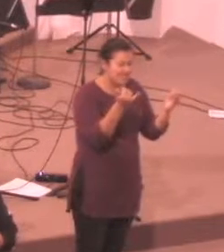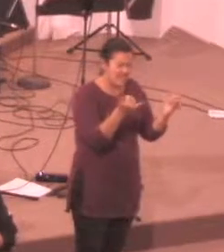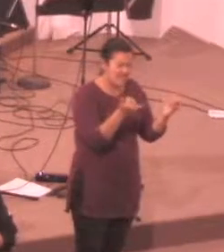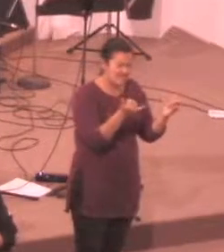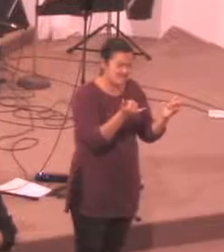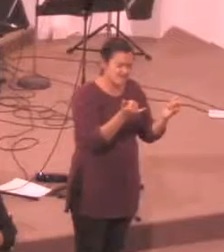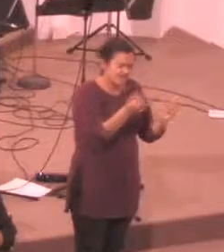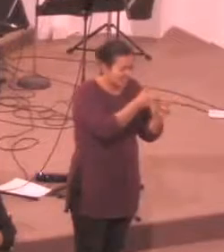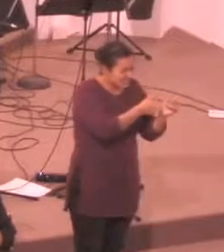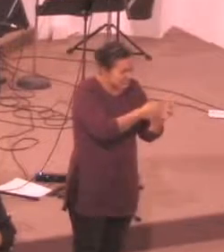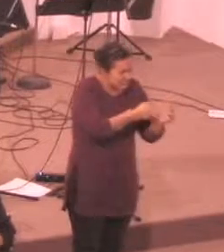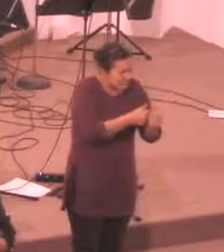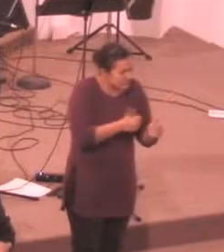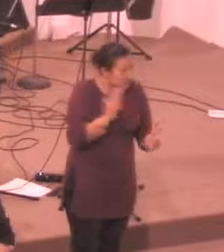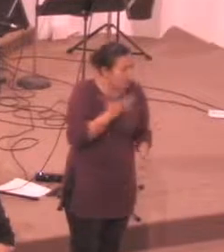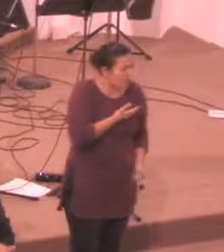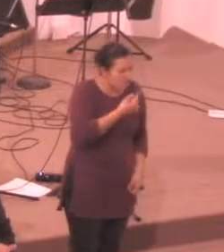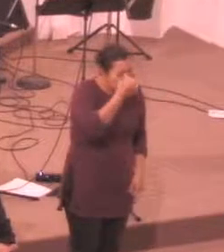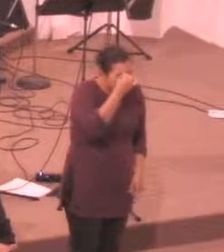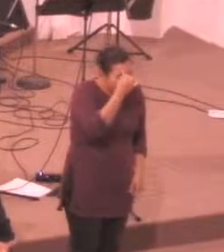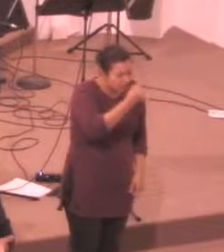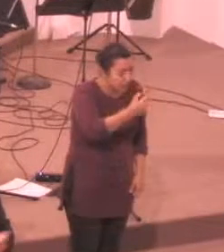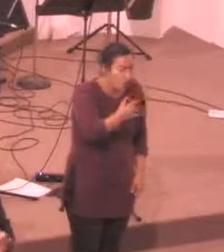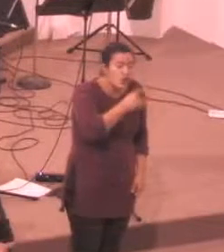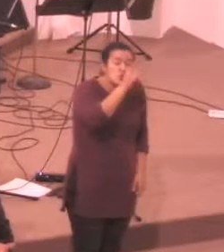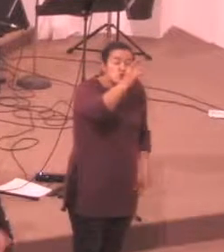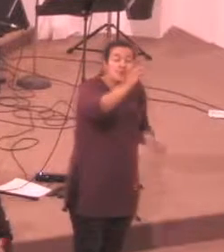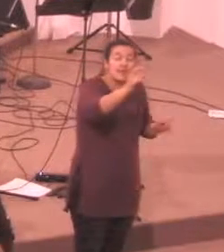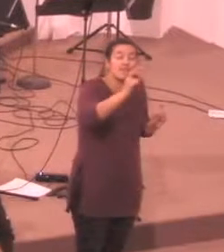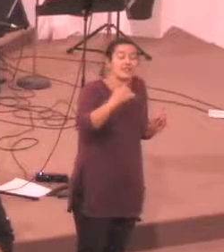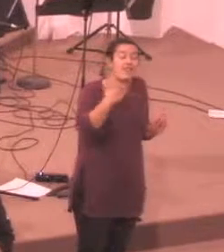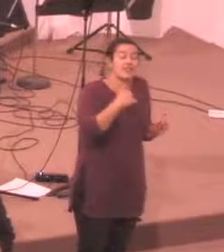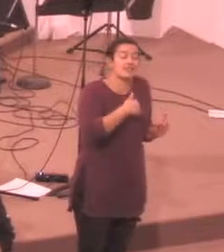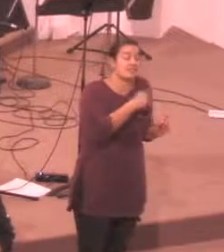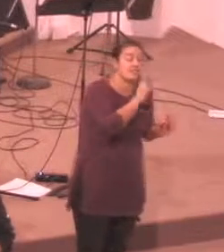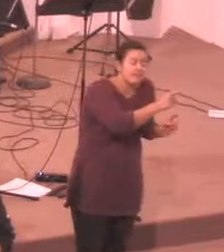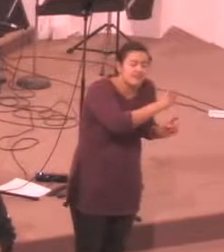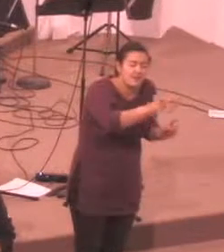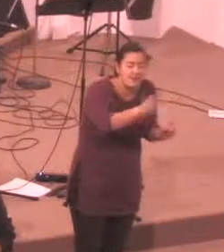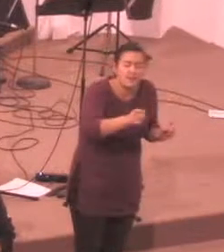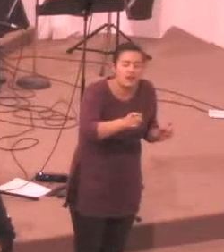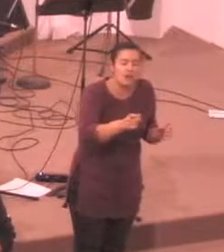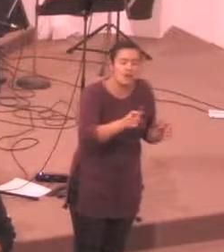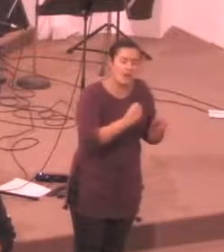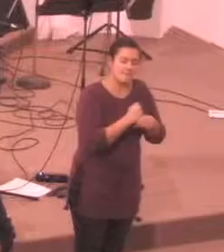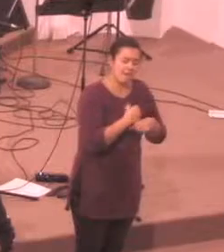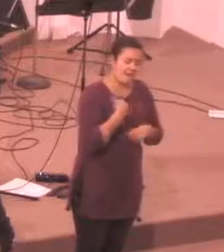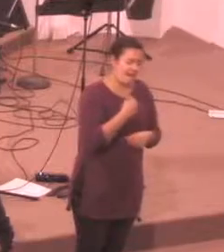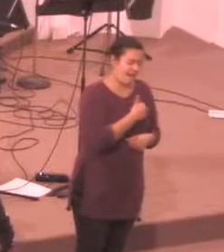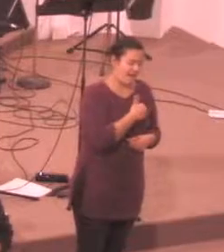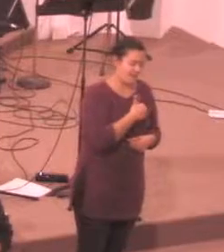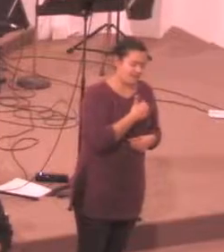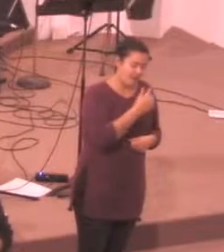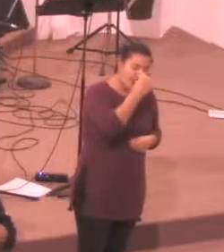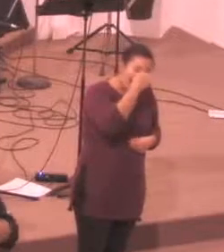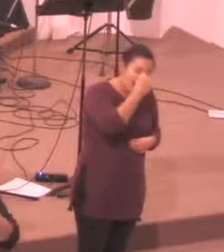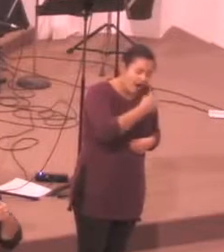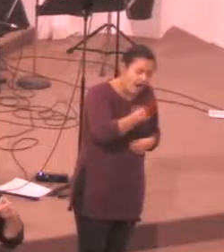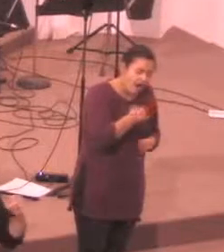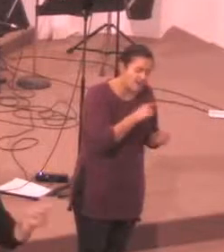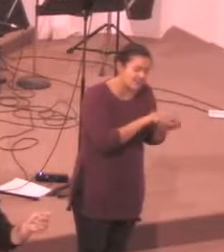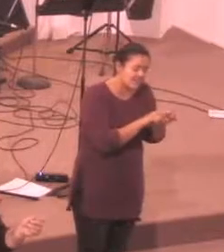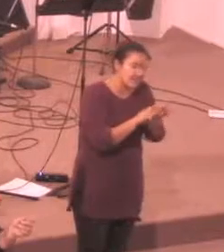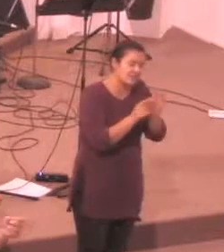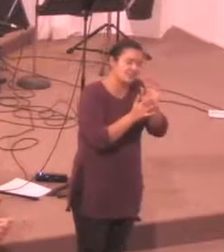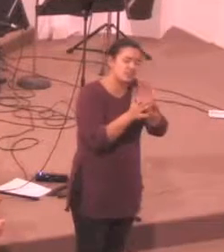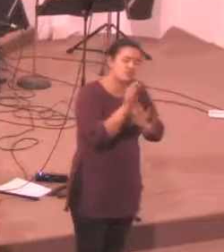you've given each and every one of us, Father, that we would have the mind and heart of Jesus Christ this week. And no matter what happens, no matter what